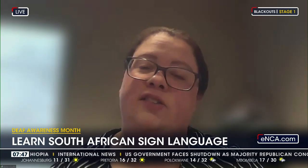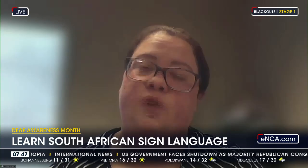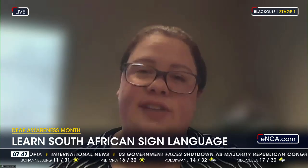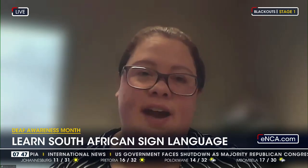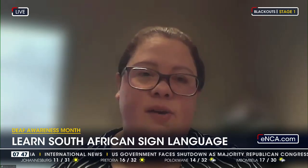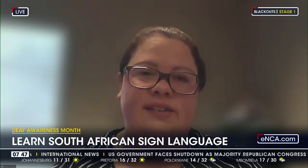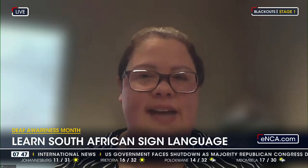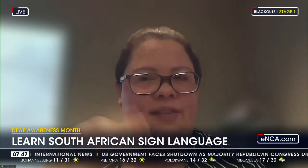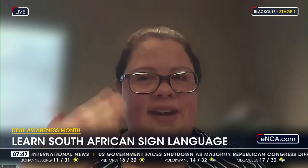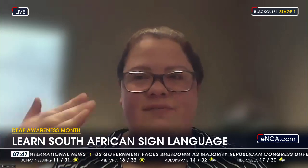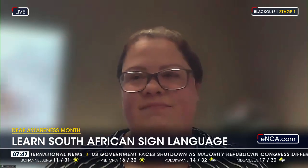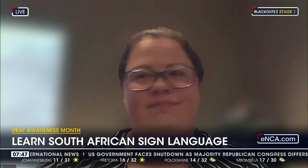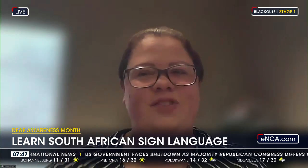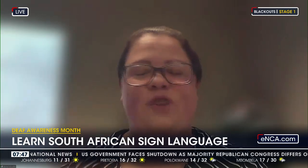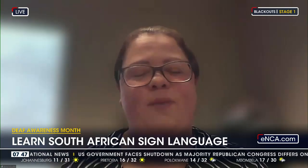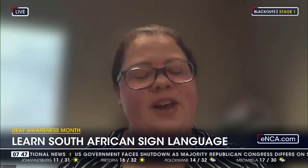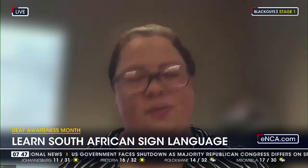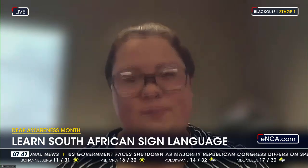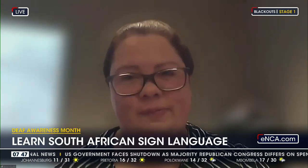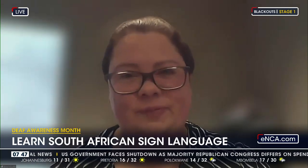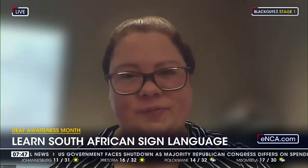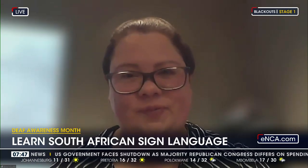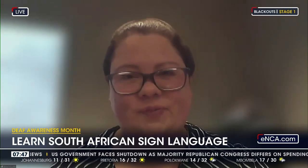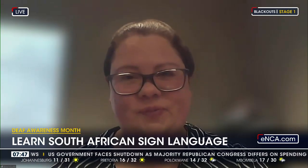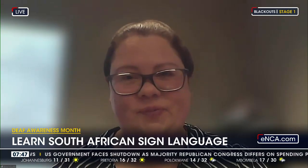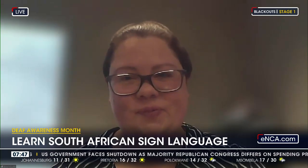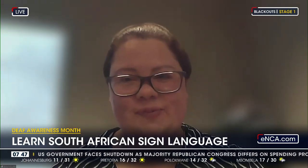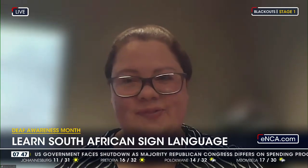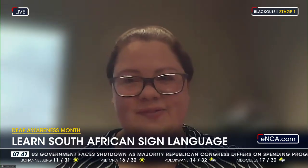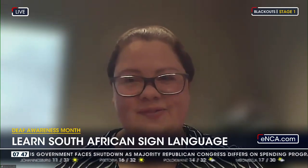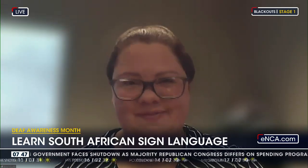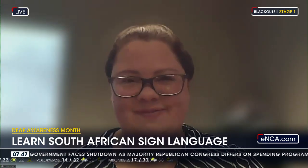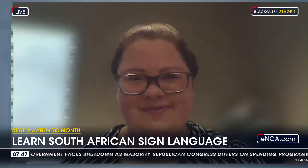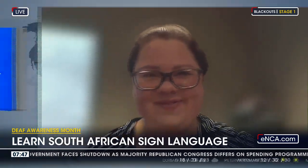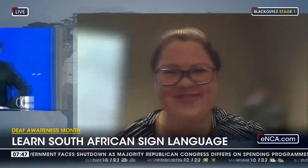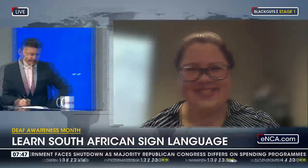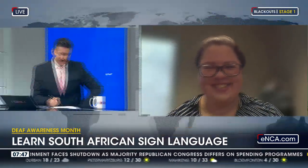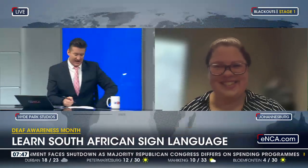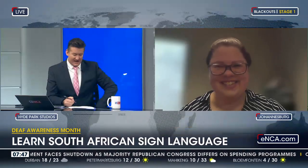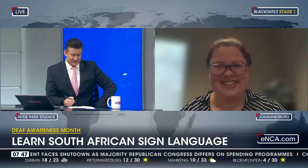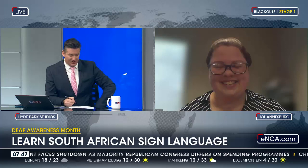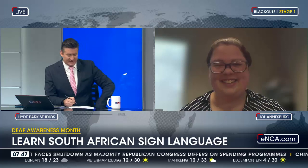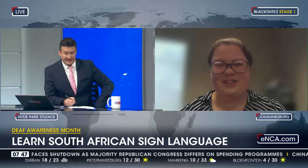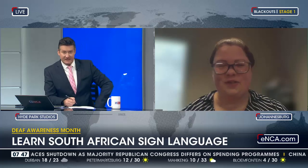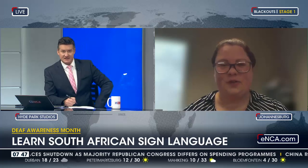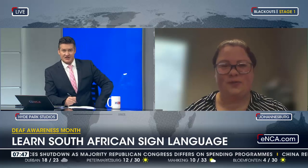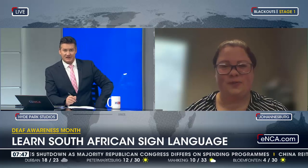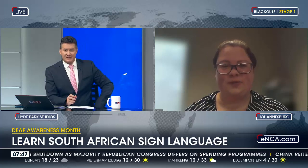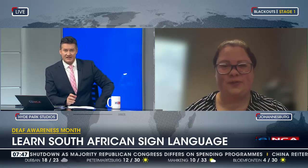that is 40 hours, and then go from there. There you go. I was about to say, that's got to be the way, I think, to do this as well. You can't just leave us to our devices.